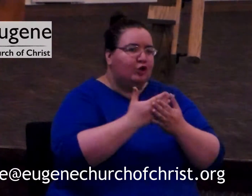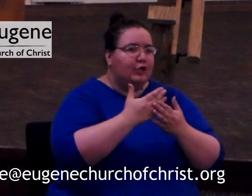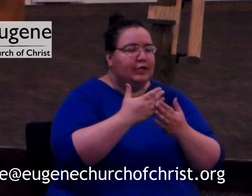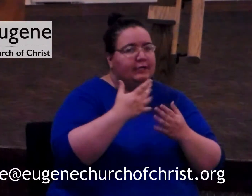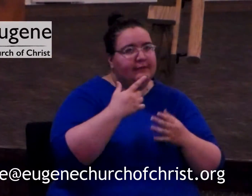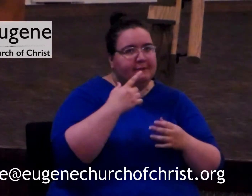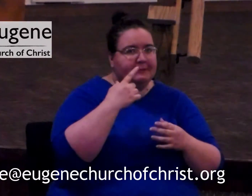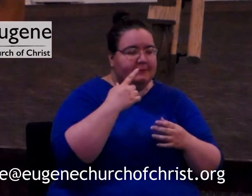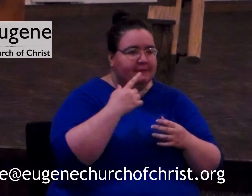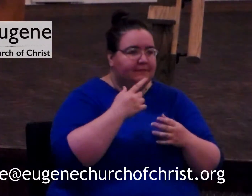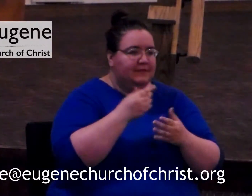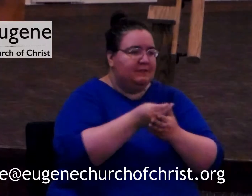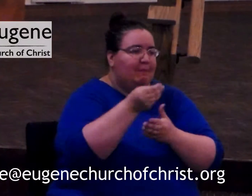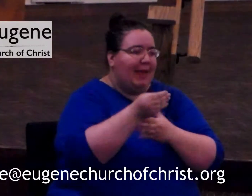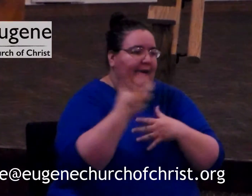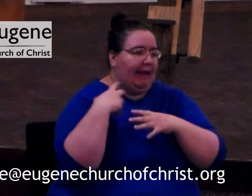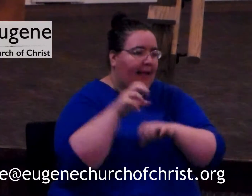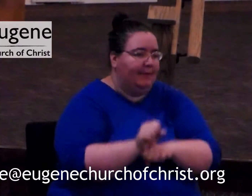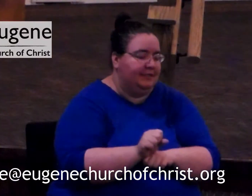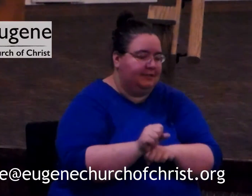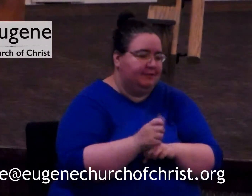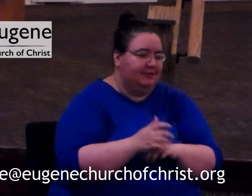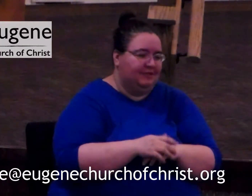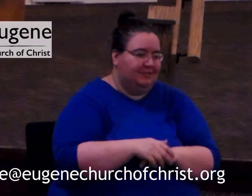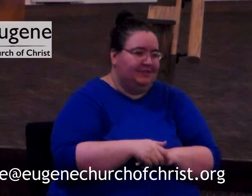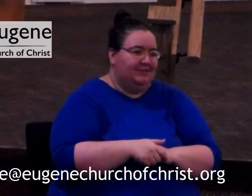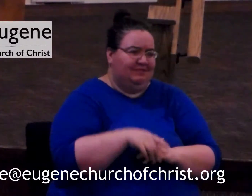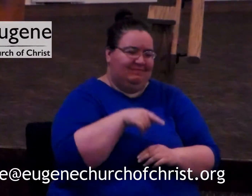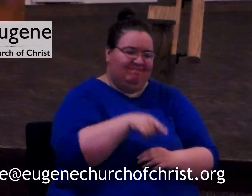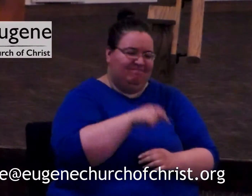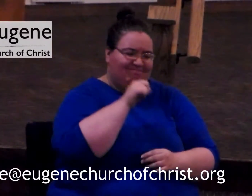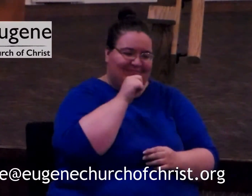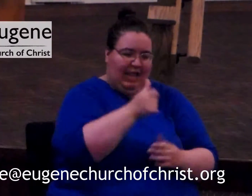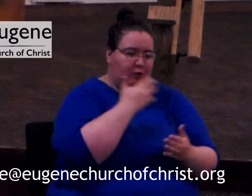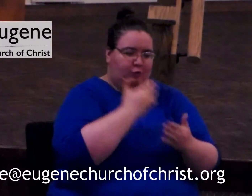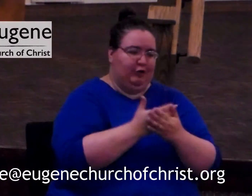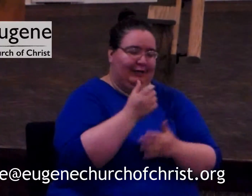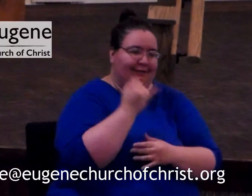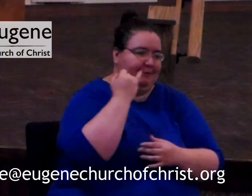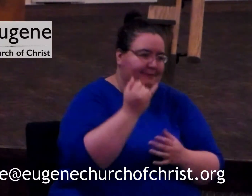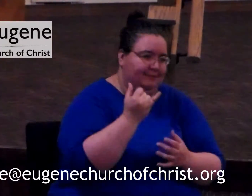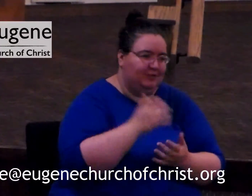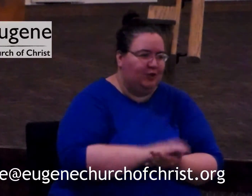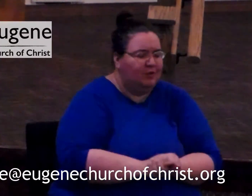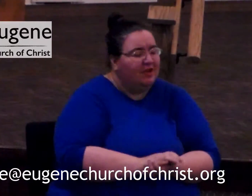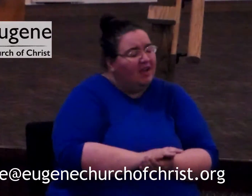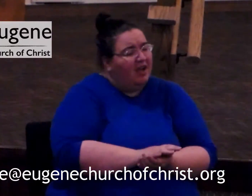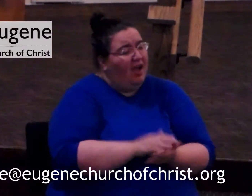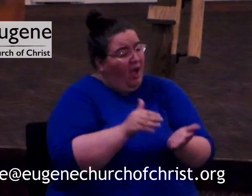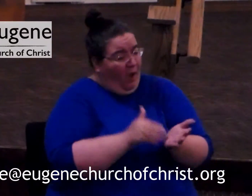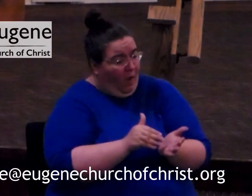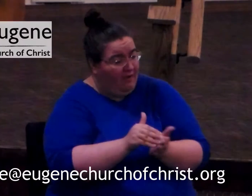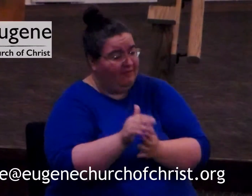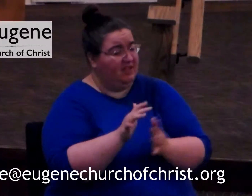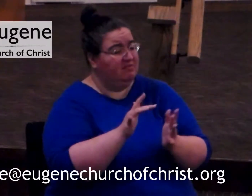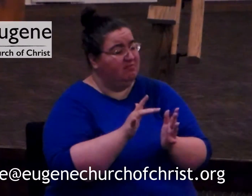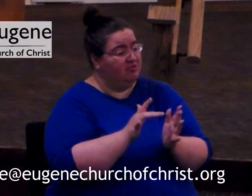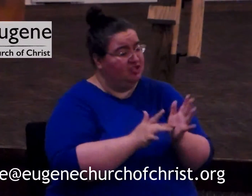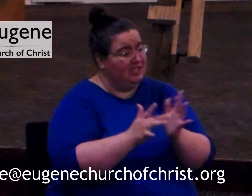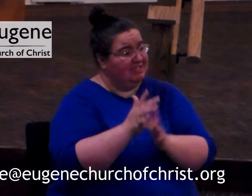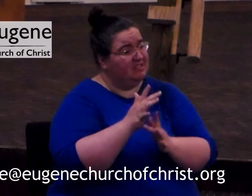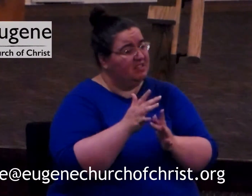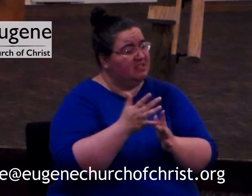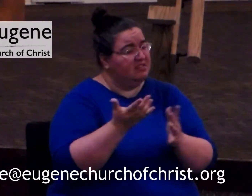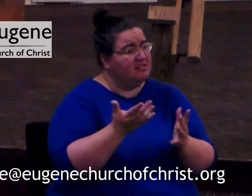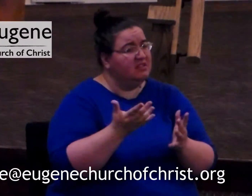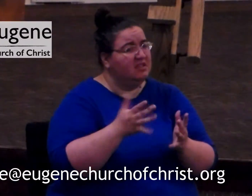Jesus do this a lot. Because usually Jesus is the one who can be kind of practical about something like this. Usually Jesus is the